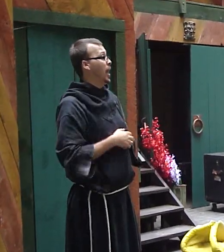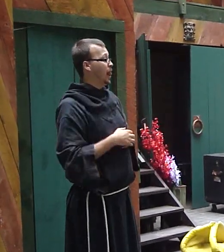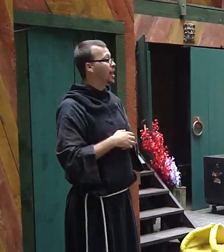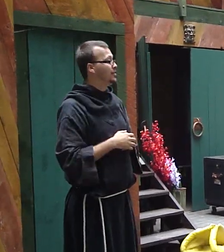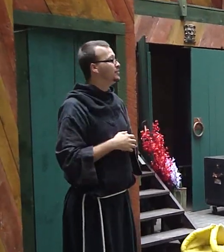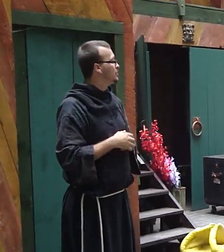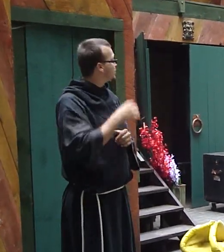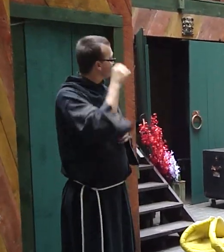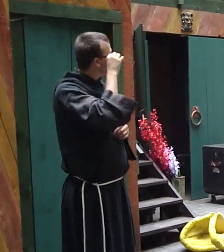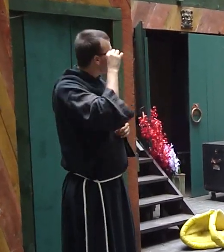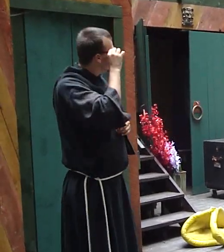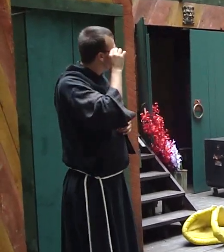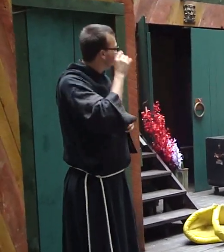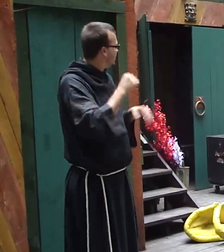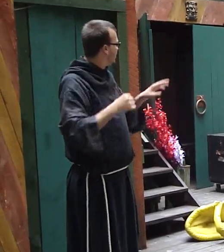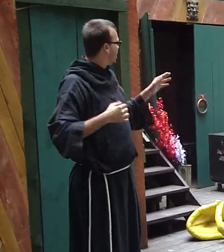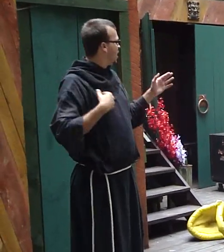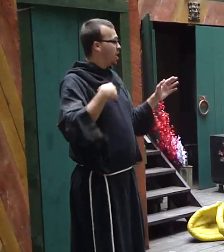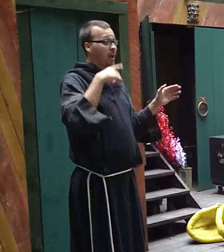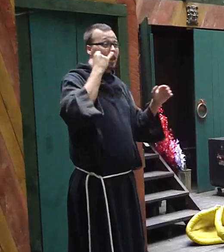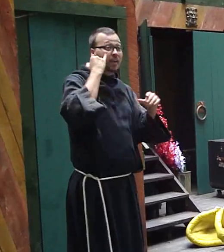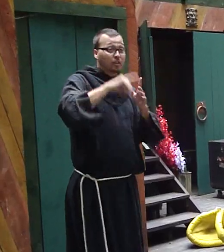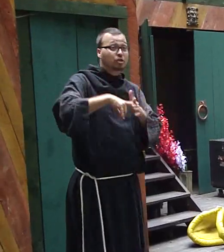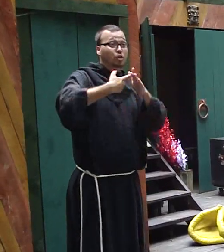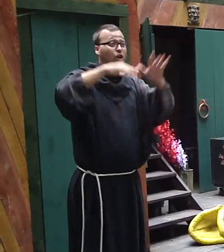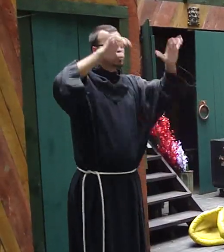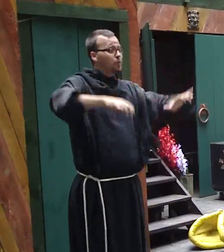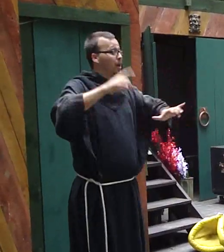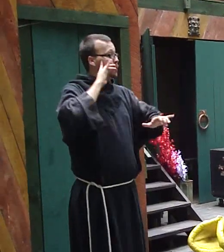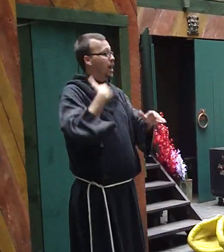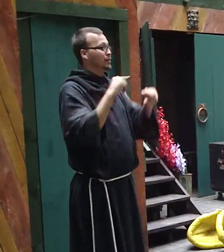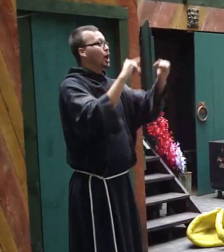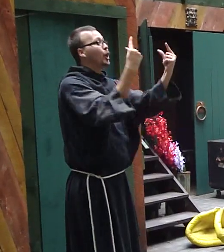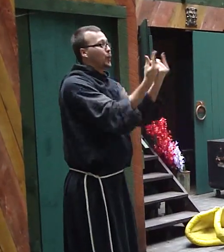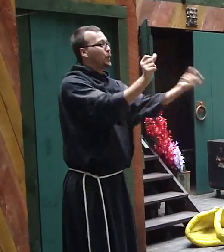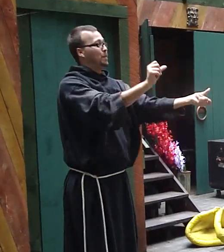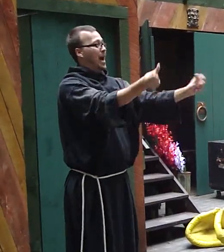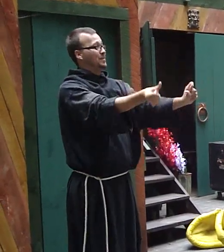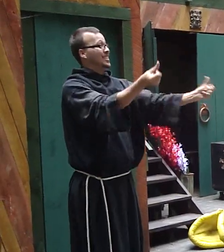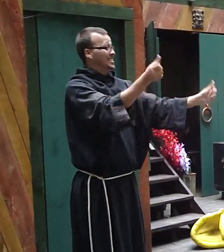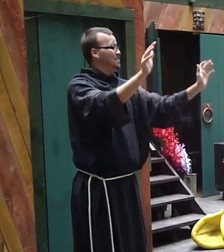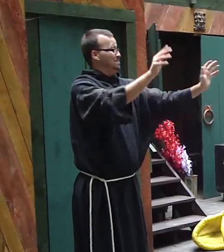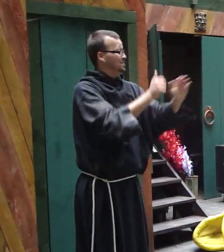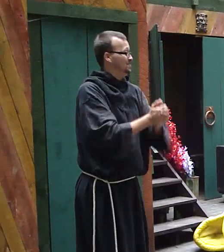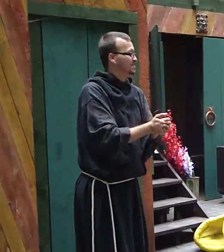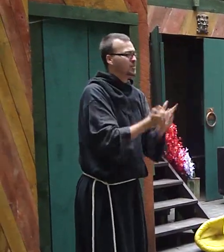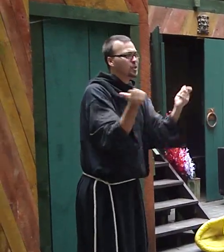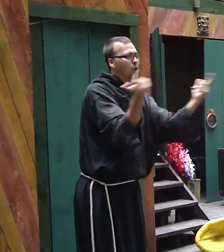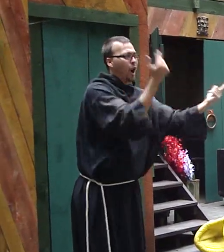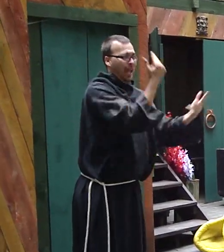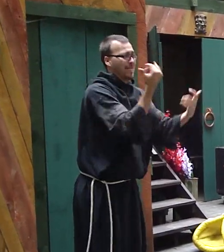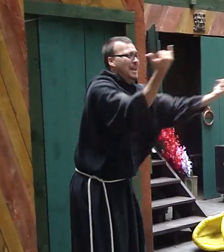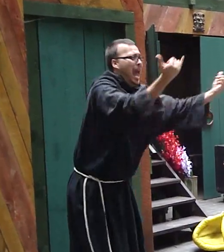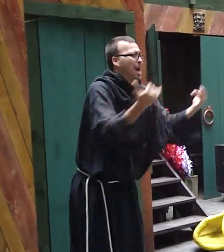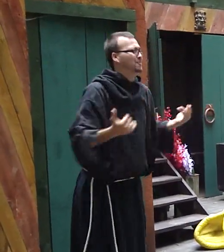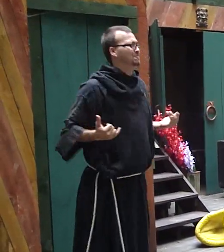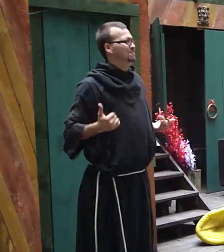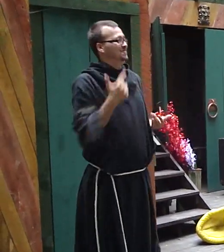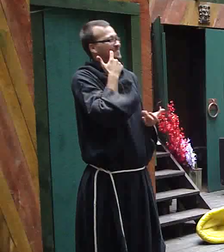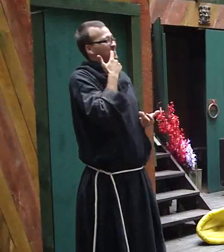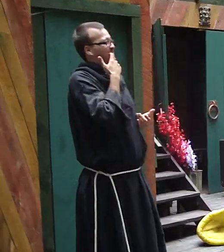way. Yeah. And if it starts to rain, we'll just have a group baptism. You're all Catholic now. Here we go.